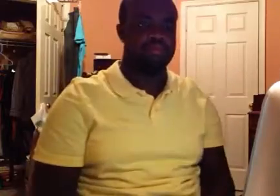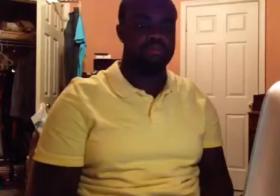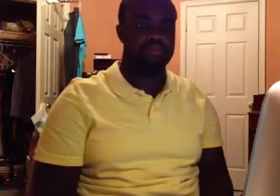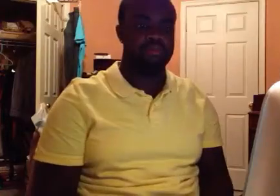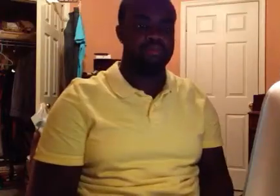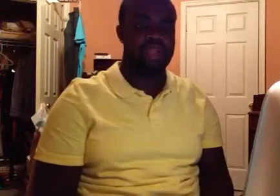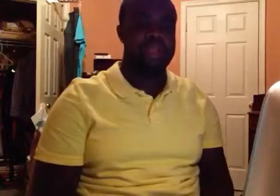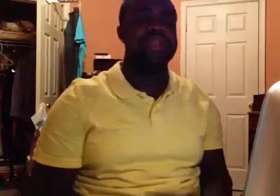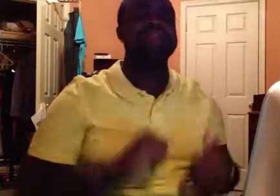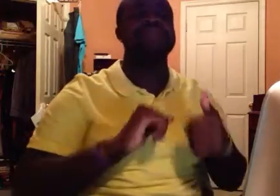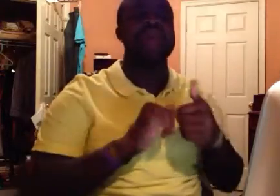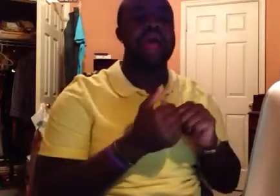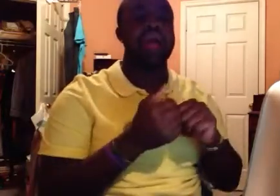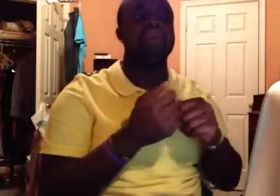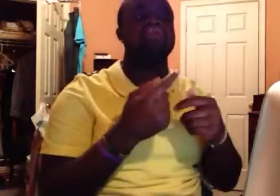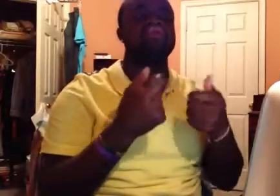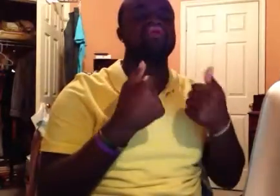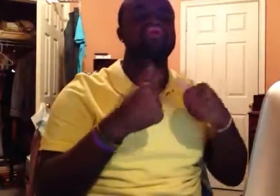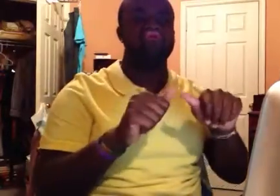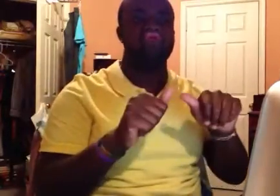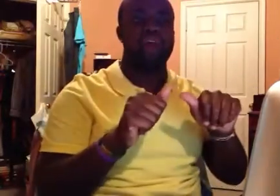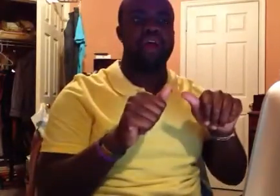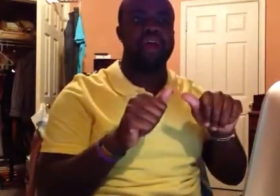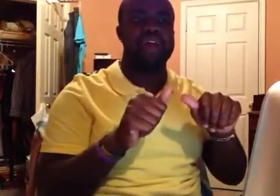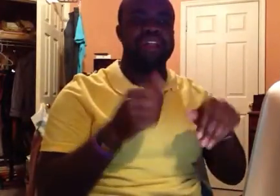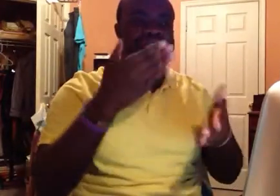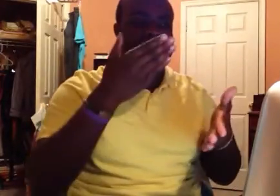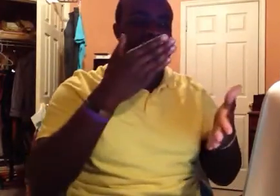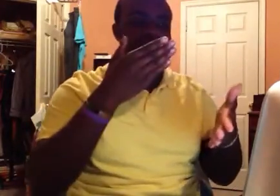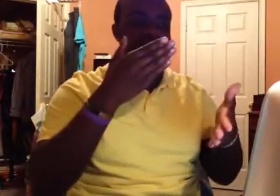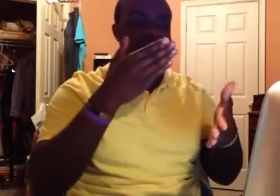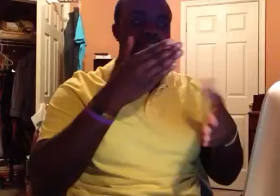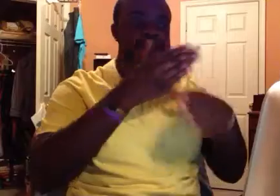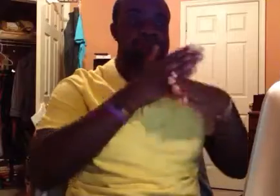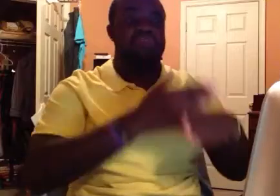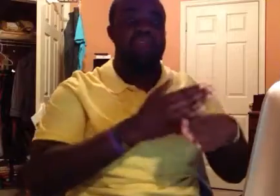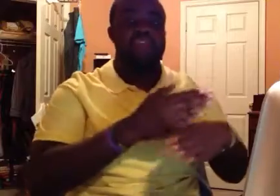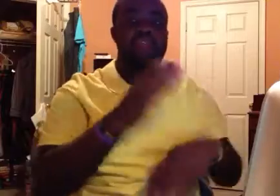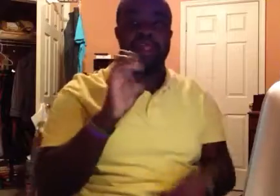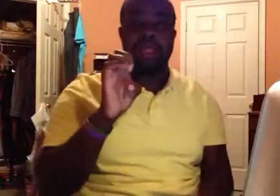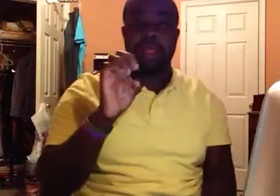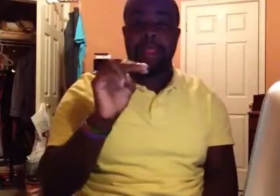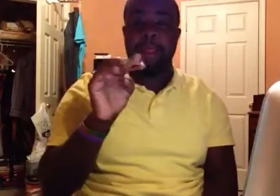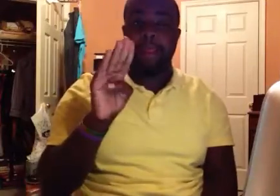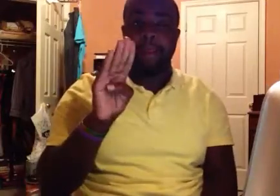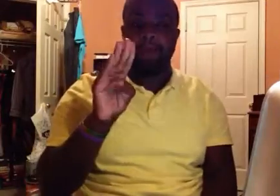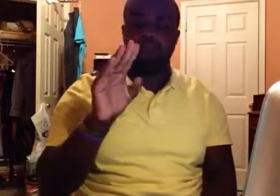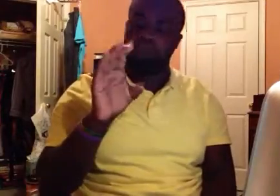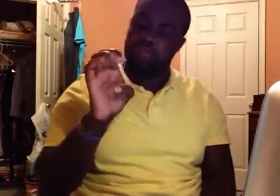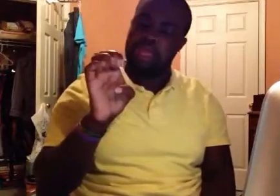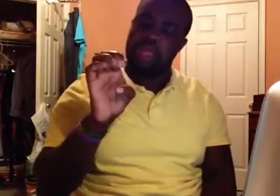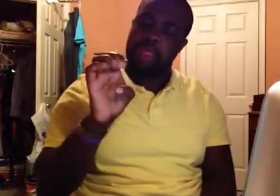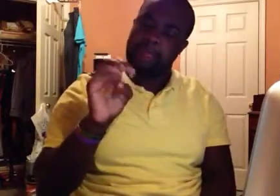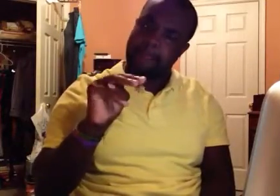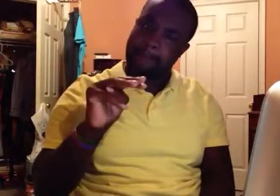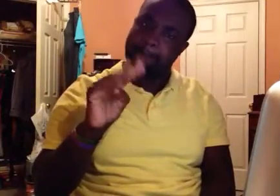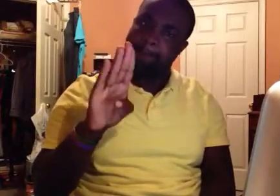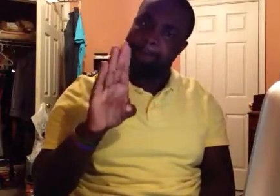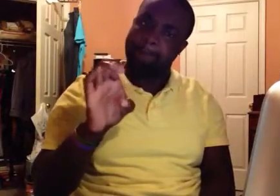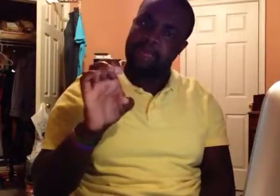or illegally get money out of a company that they ought not to. Once that's been done, then what happens is that they then input the number of hours